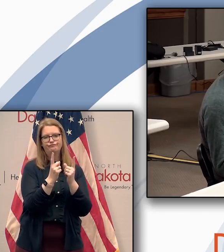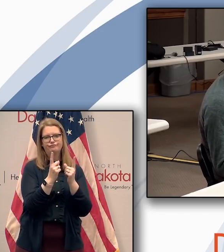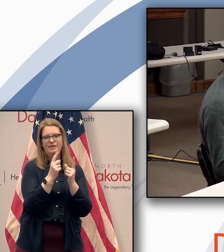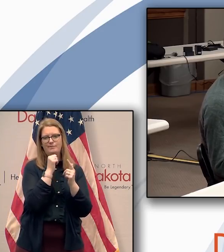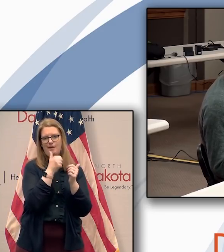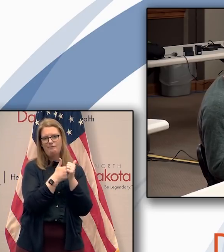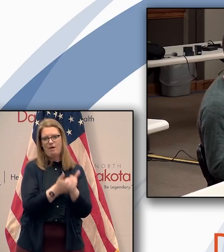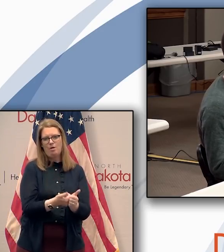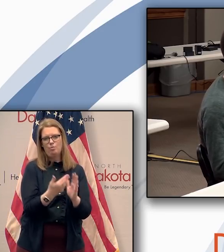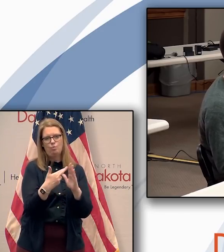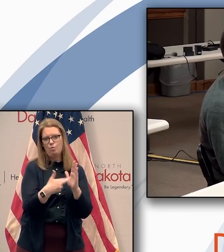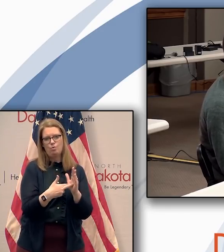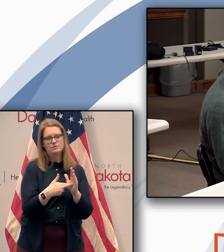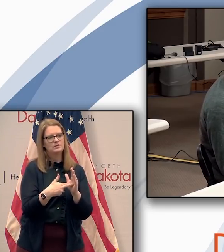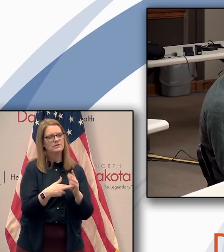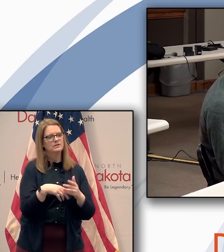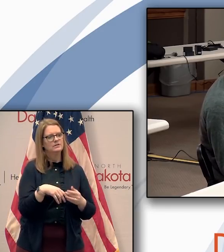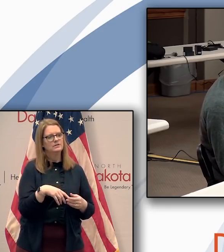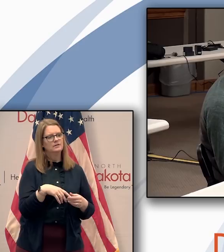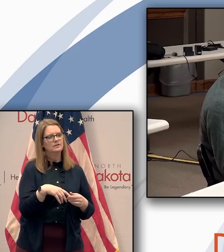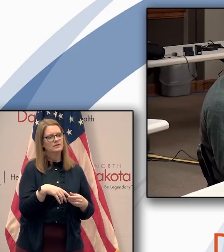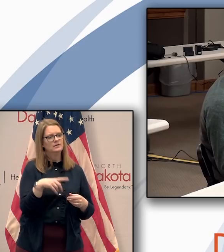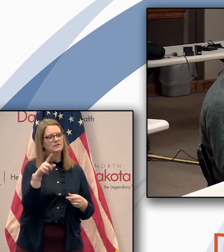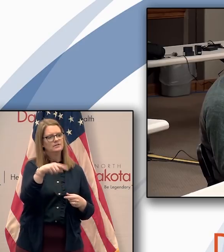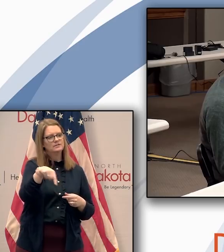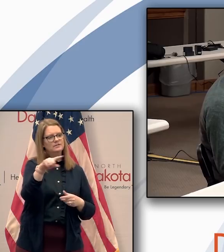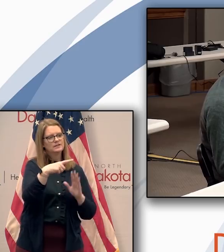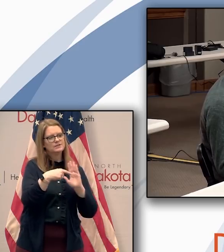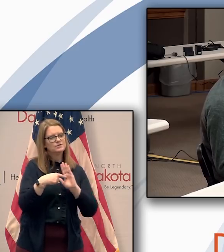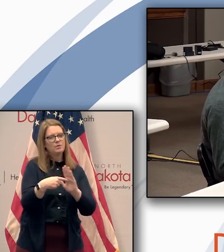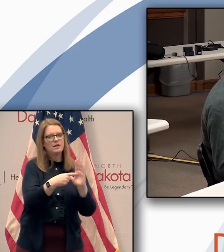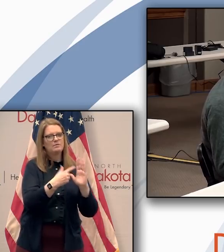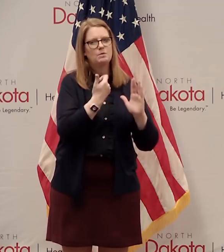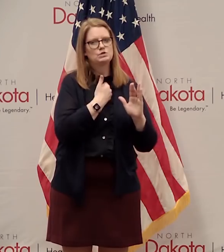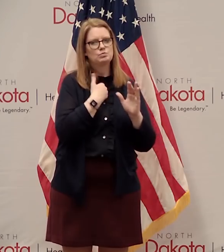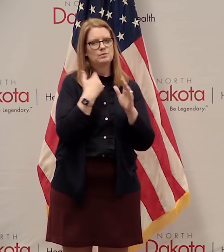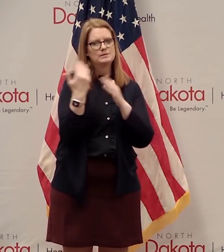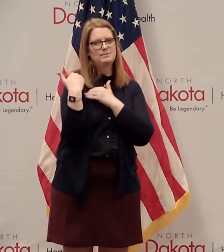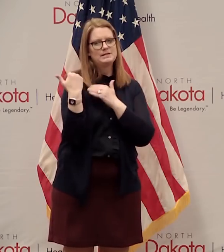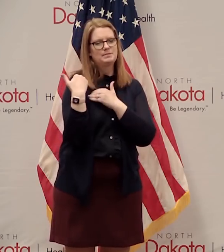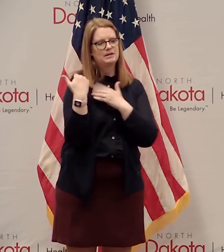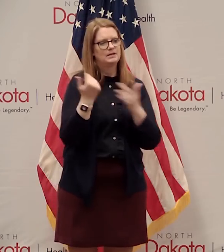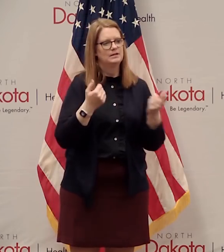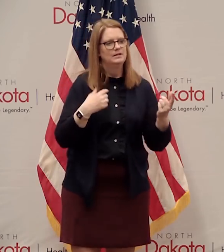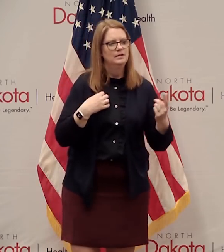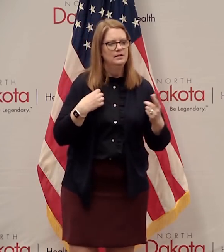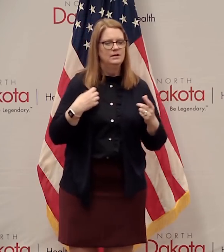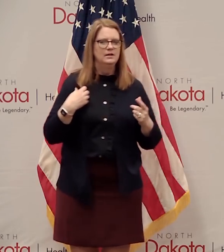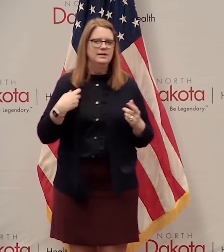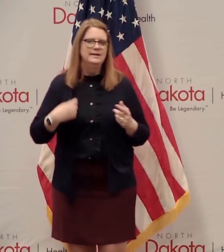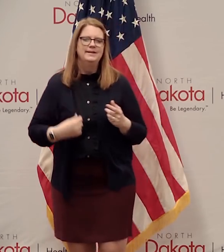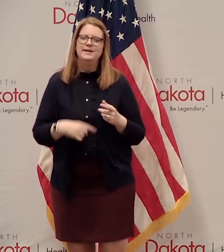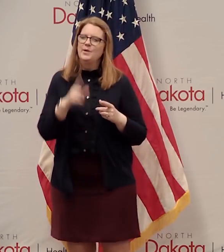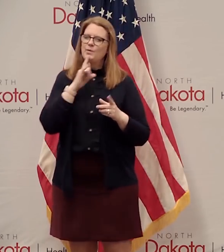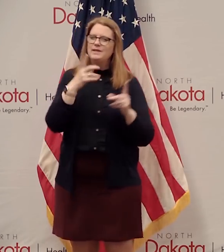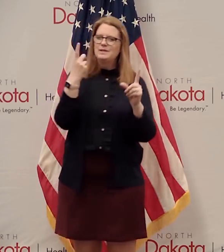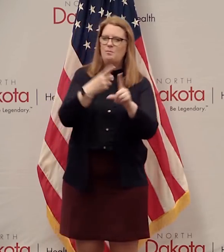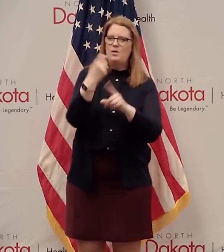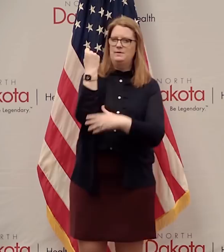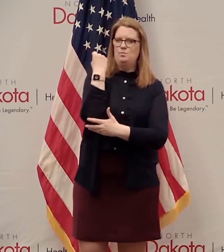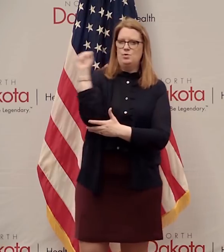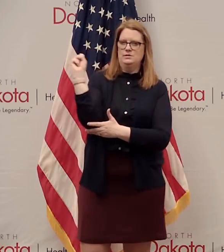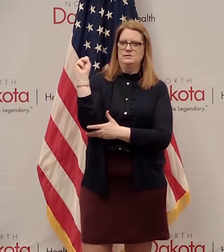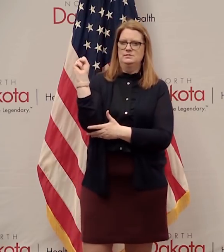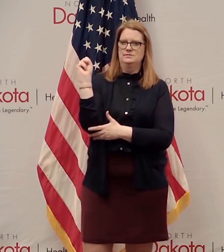I'm just wondering, do you think that they're exhibiting personal responsibility? Well, I think the point of protesting is actually try to